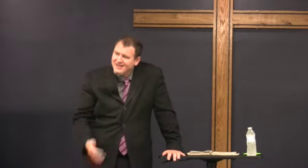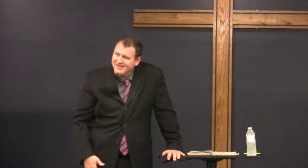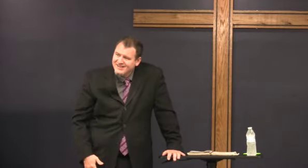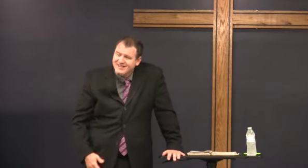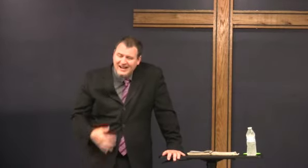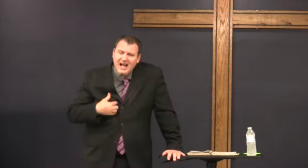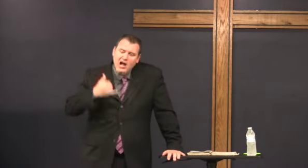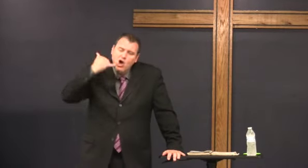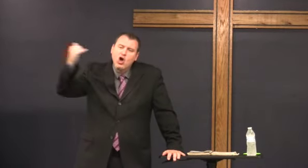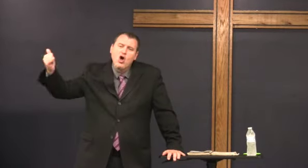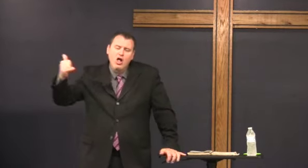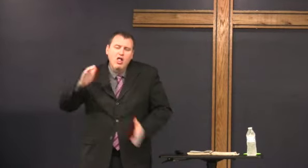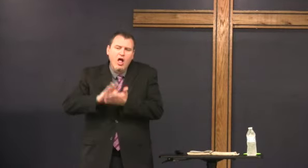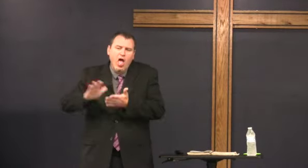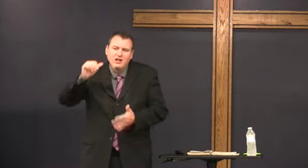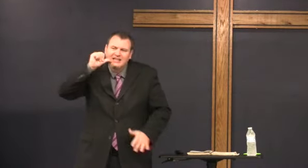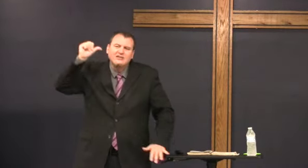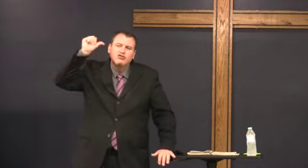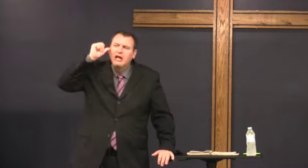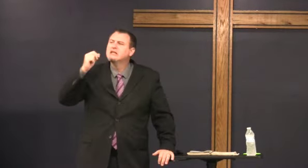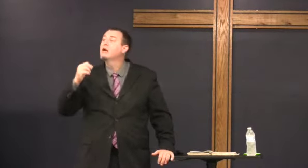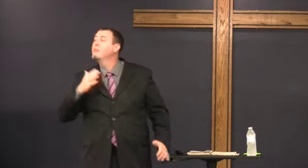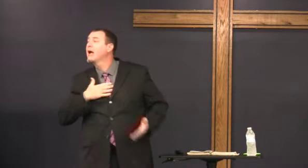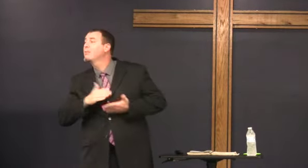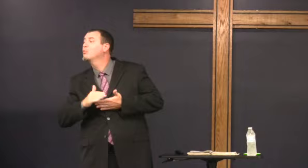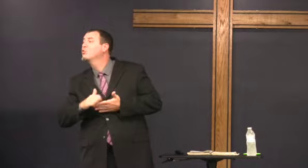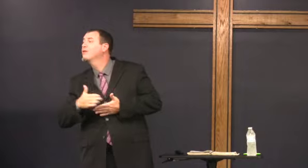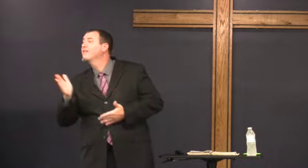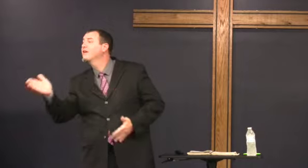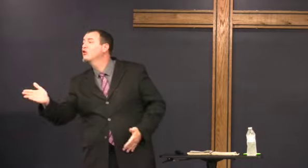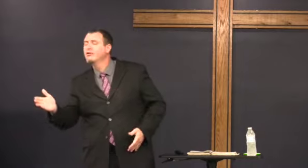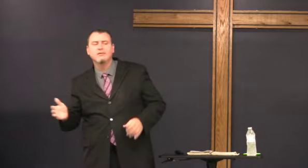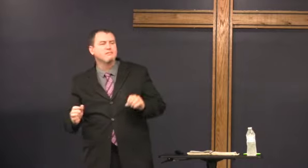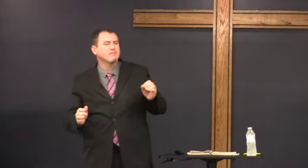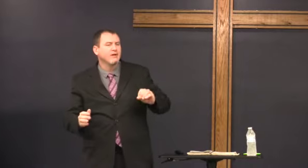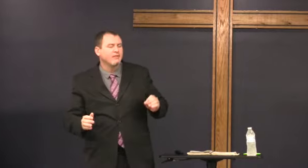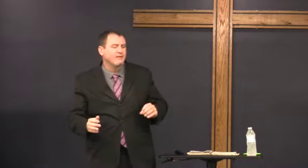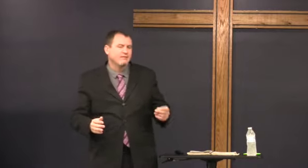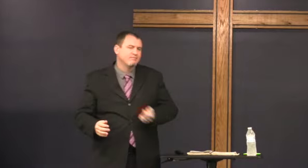I'm still waiting. I called the college yesterday. Is my computer there? No.